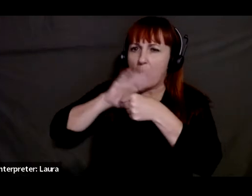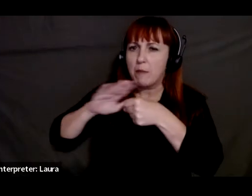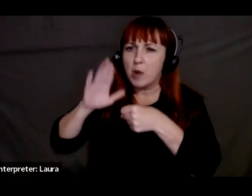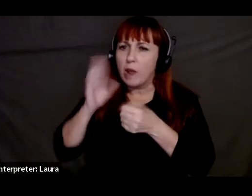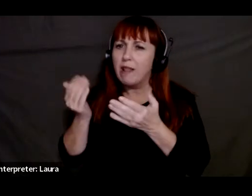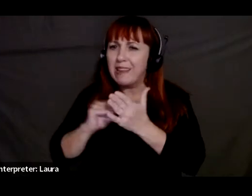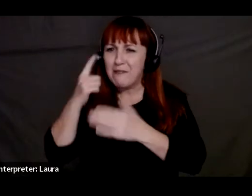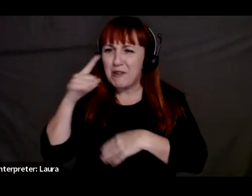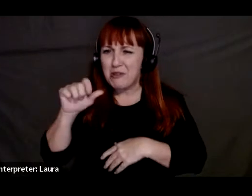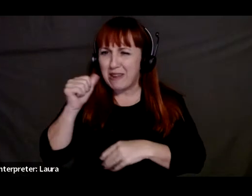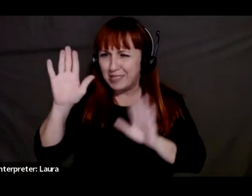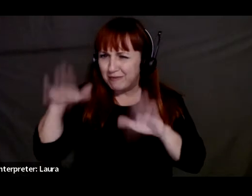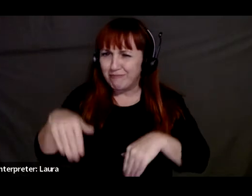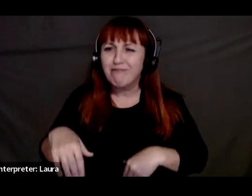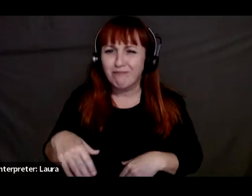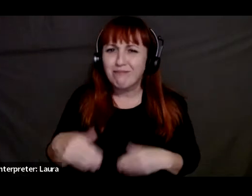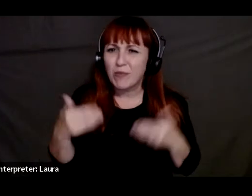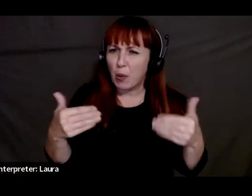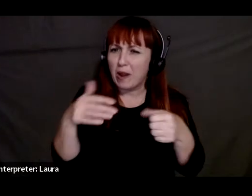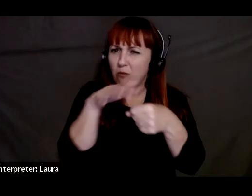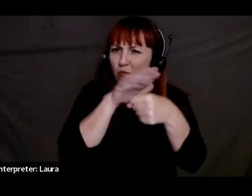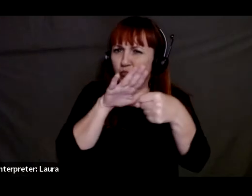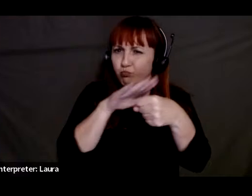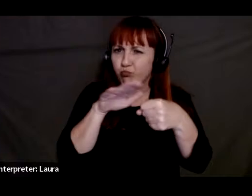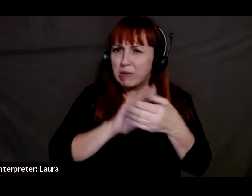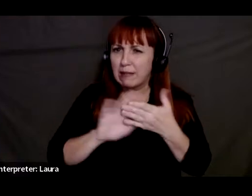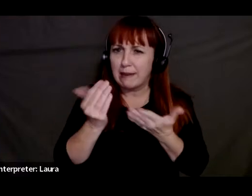he can wipe him again for you, Auntie. Go wipe him again.